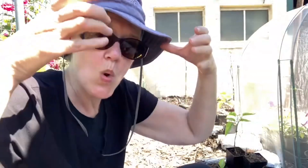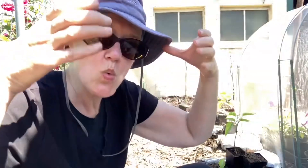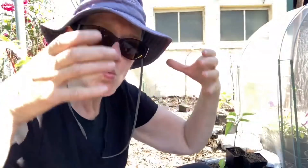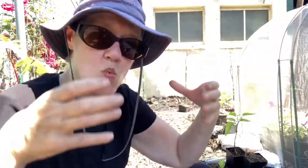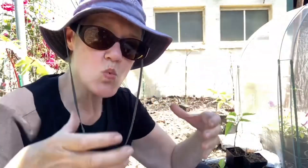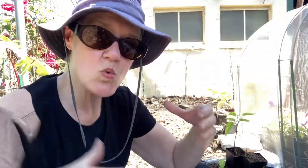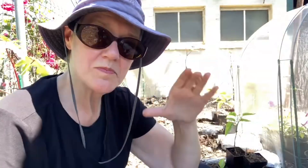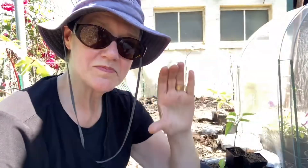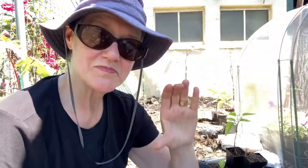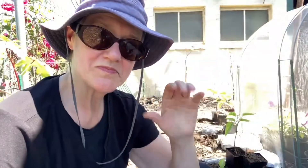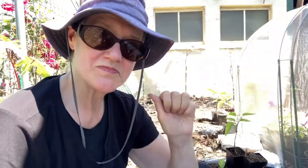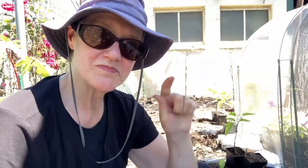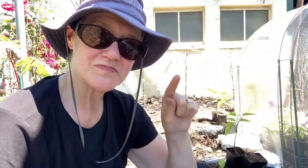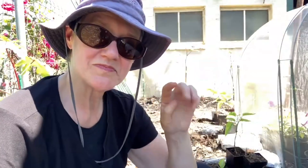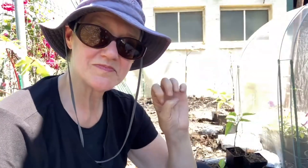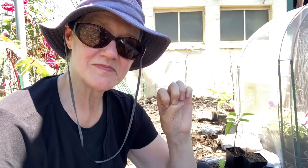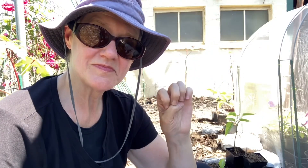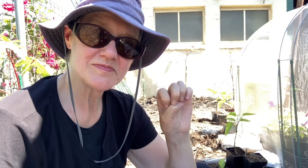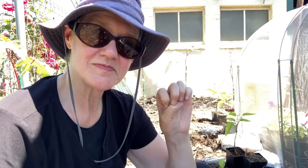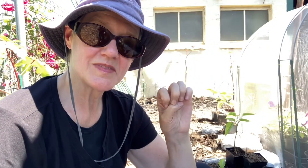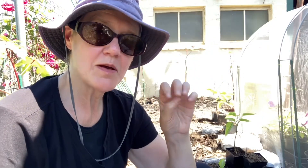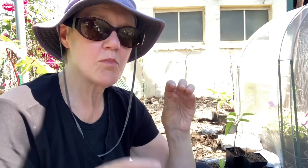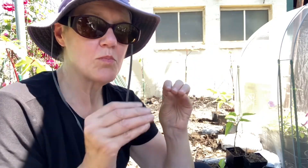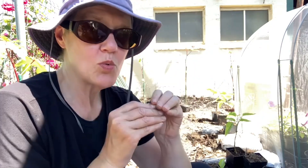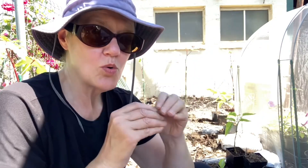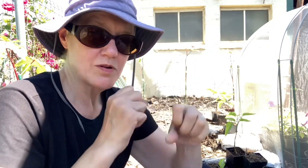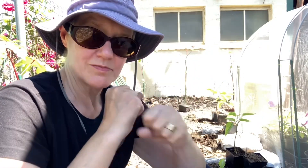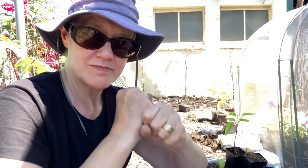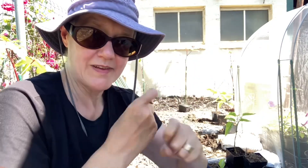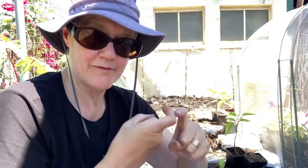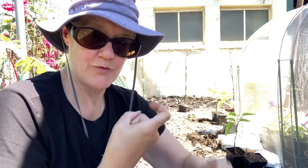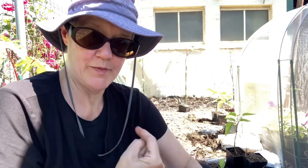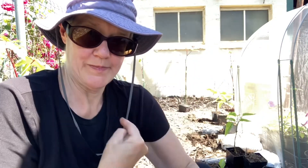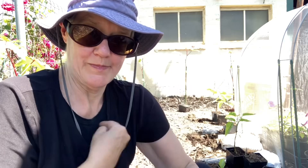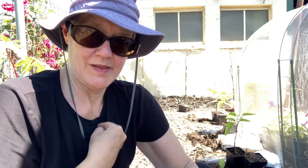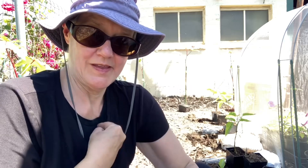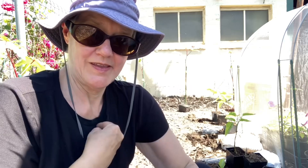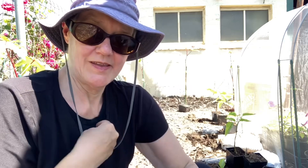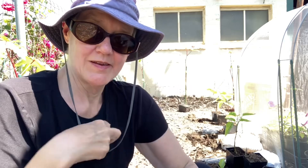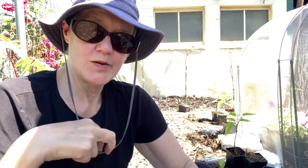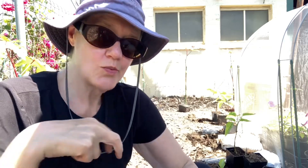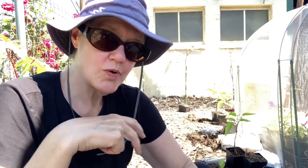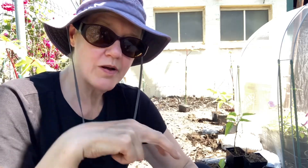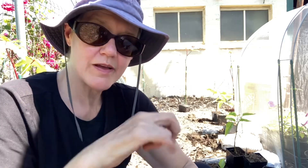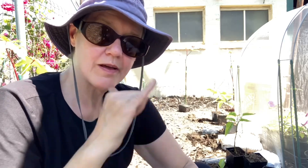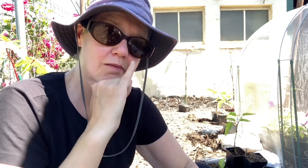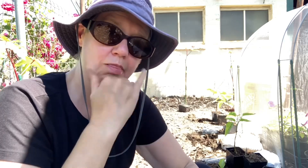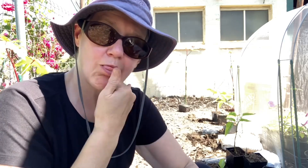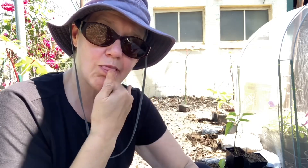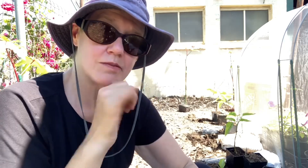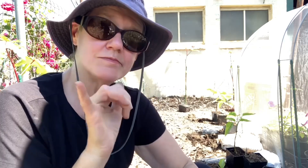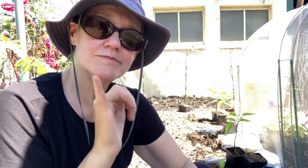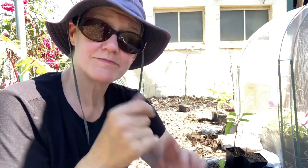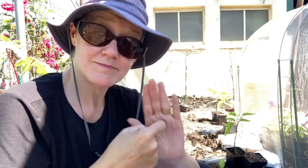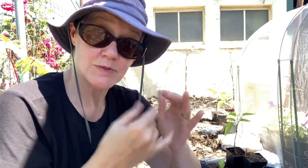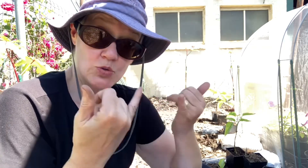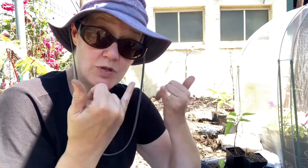also add a cage around the pepper plants. It's more to protect them from me walking and